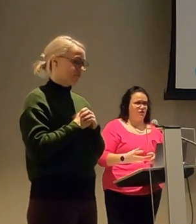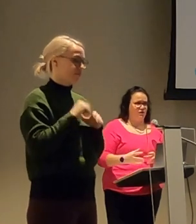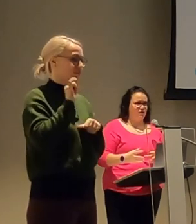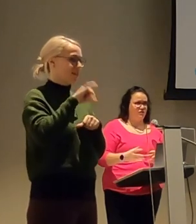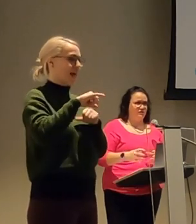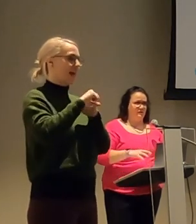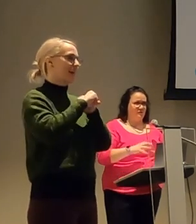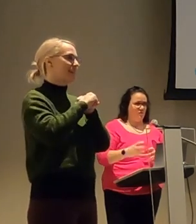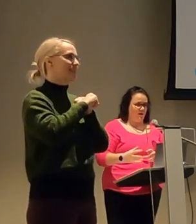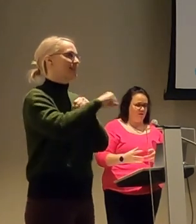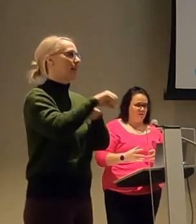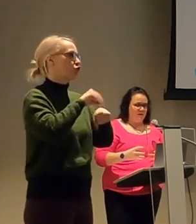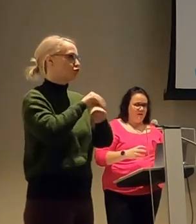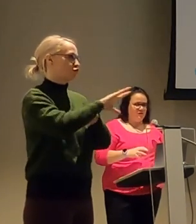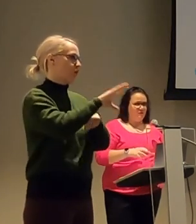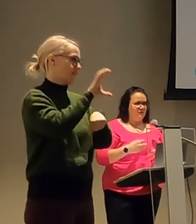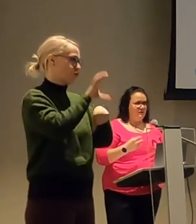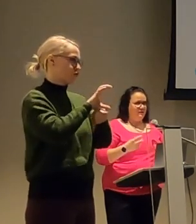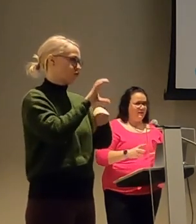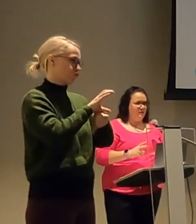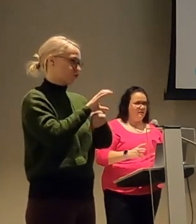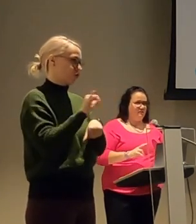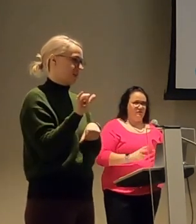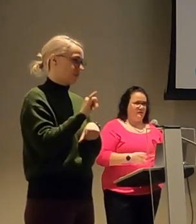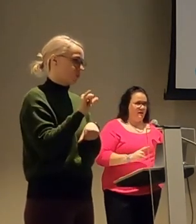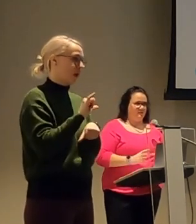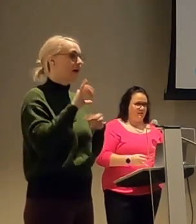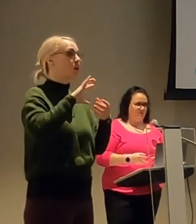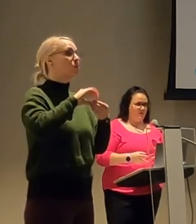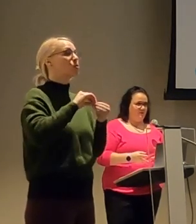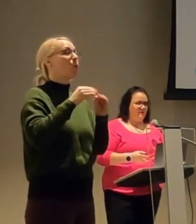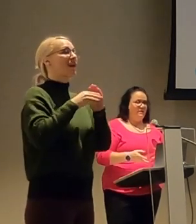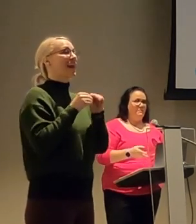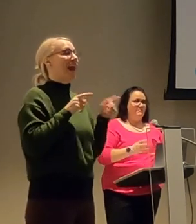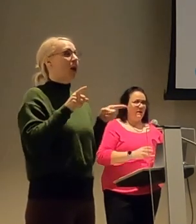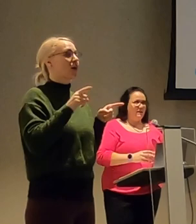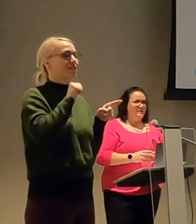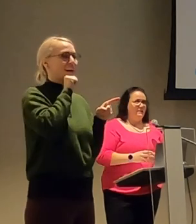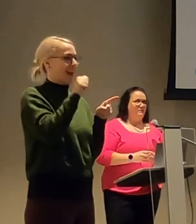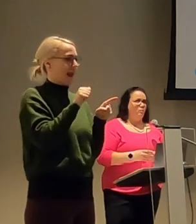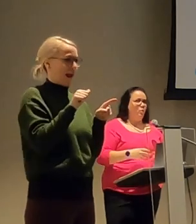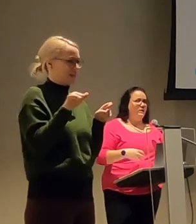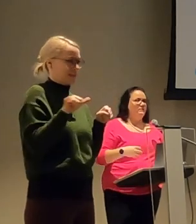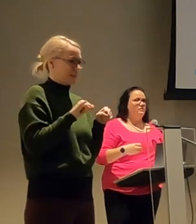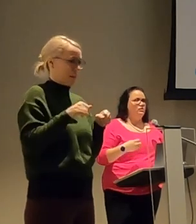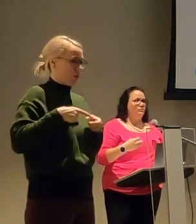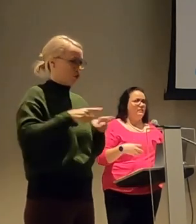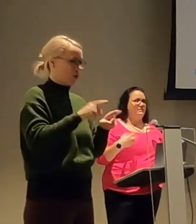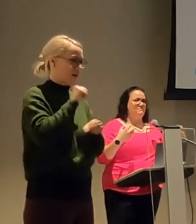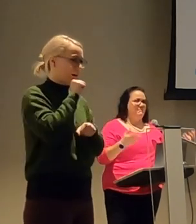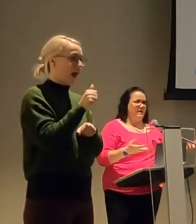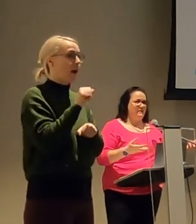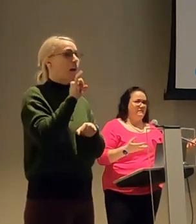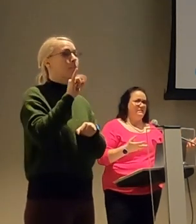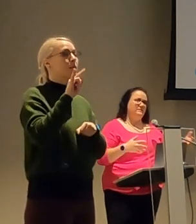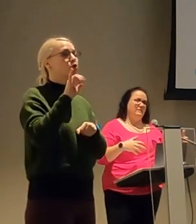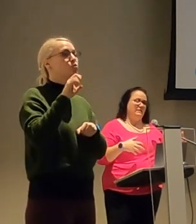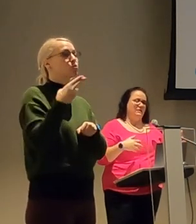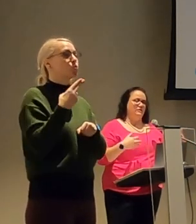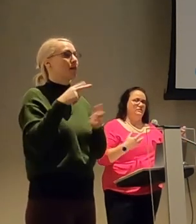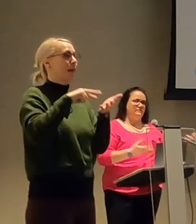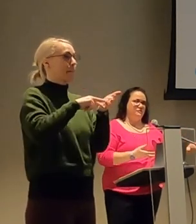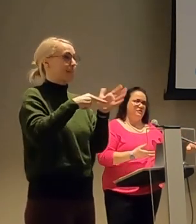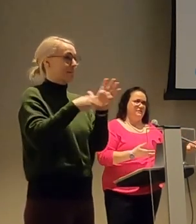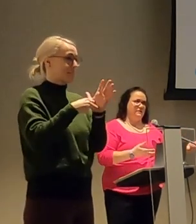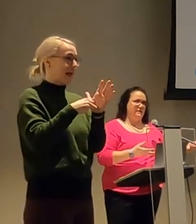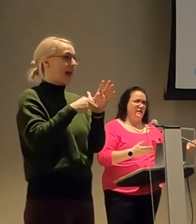of the church as well. So the narratives are not similar, but what Judith meant